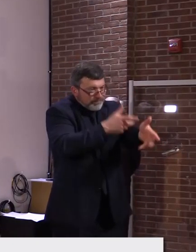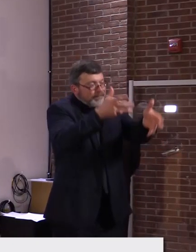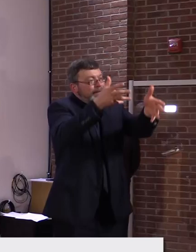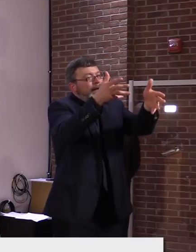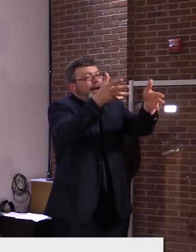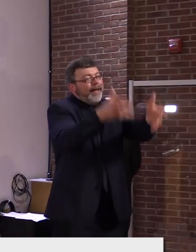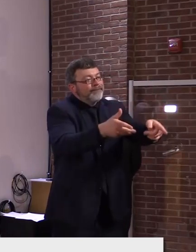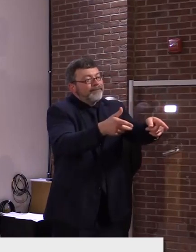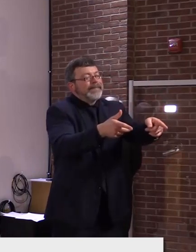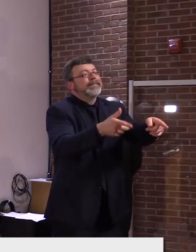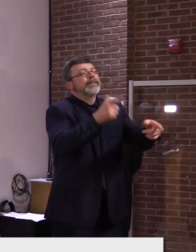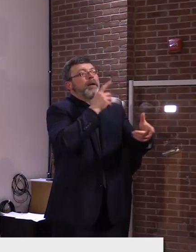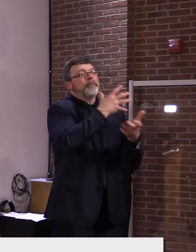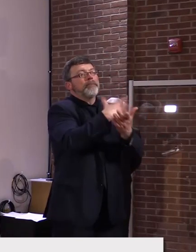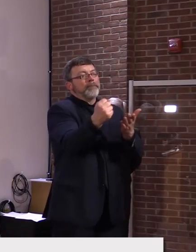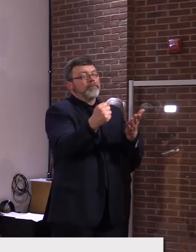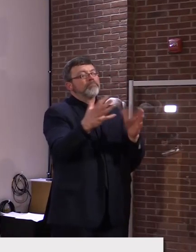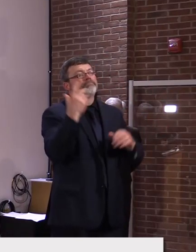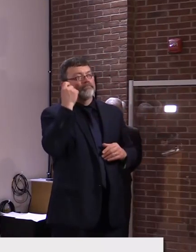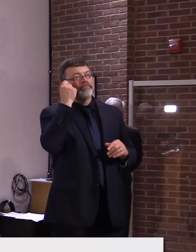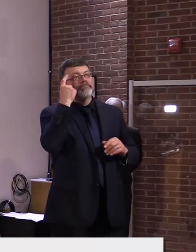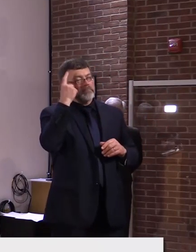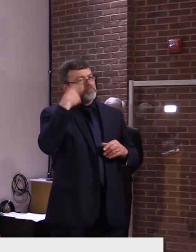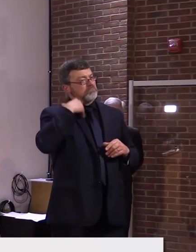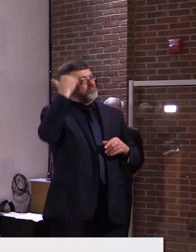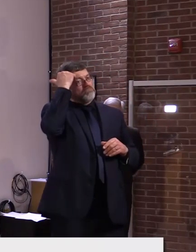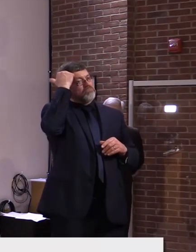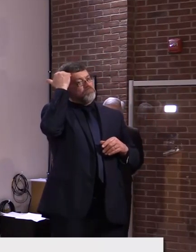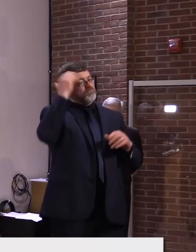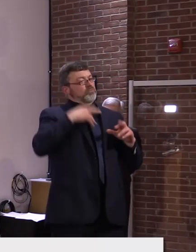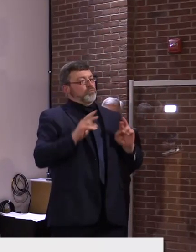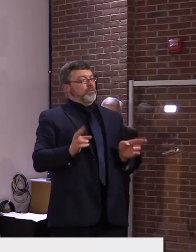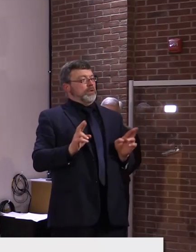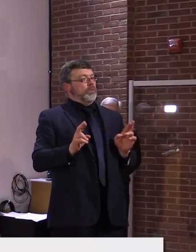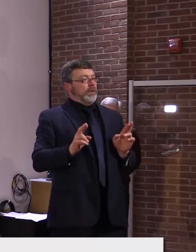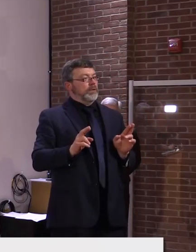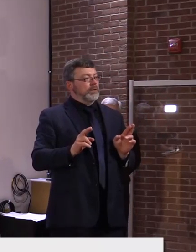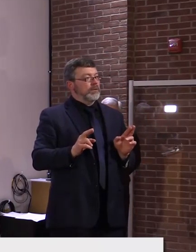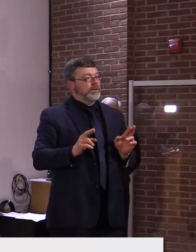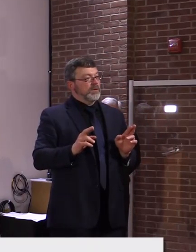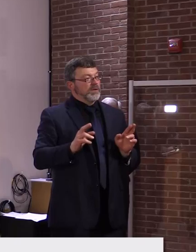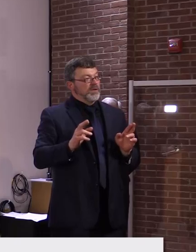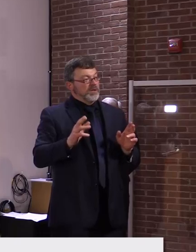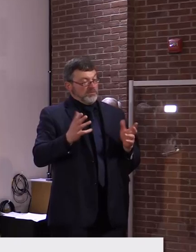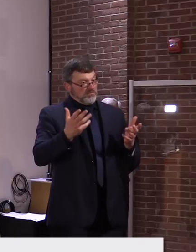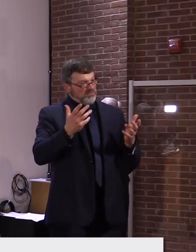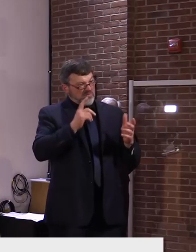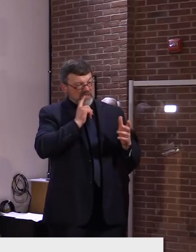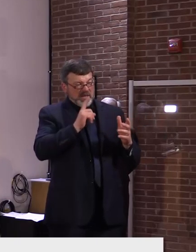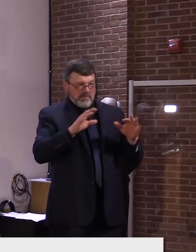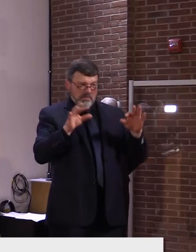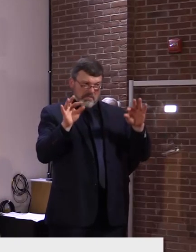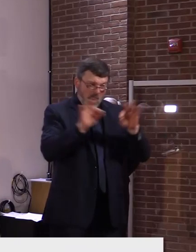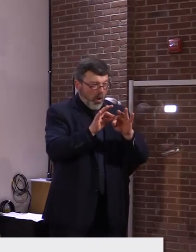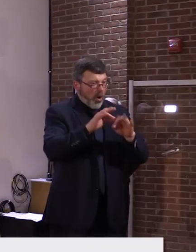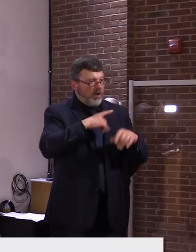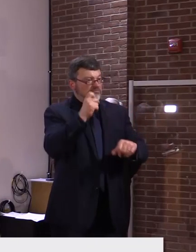shot, it may be that person's only chance to get vaccinated. We won't send them away without